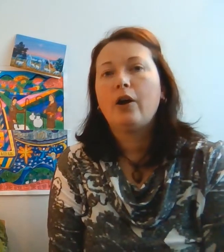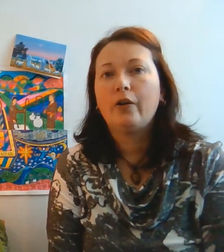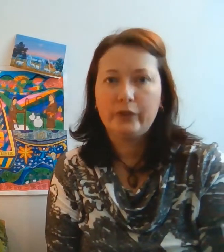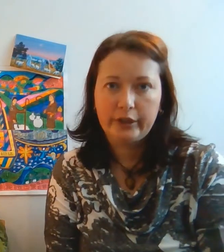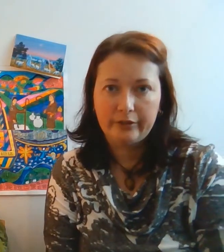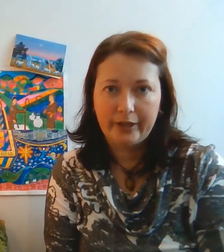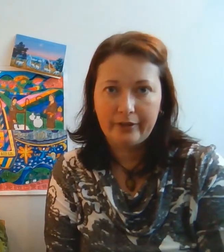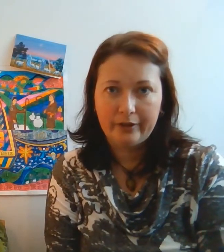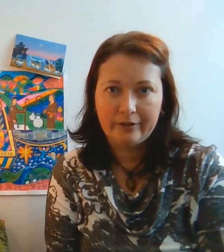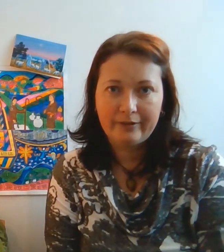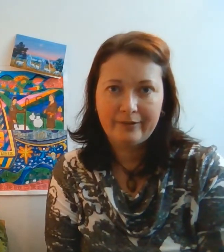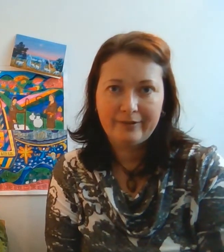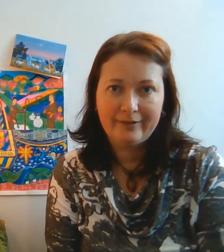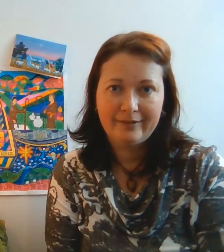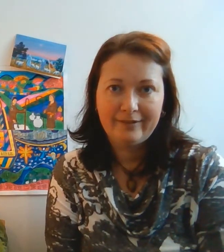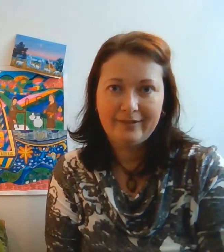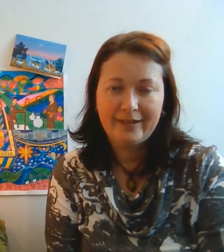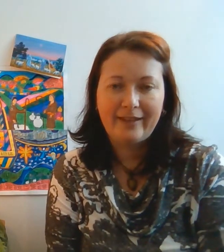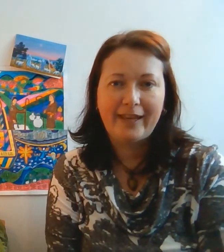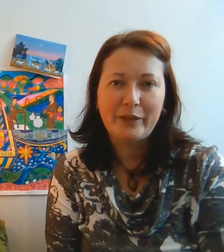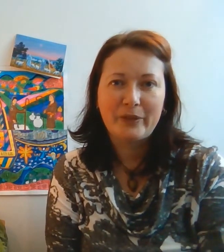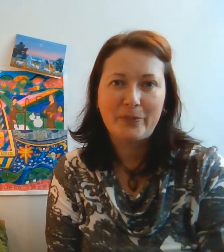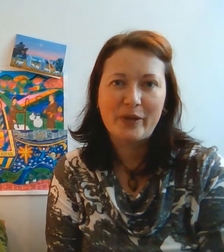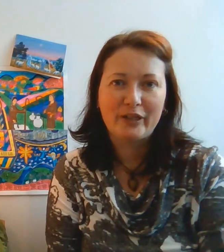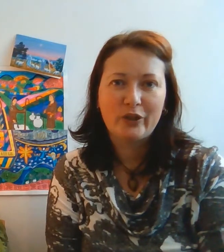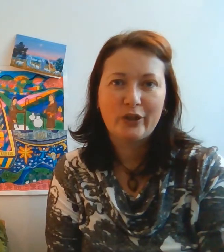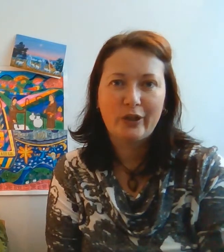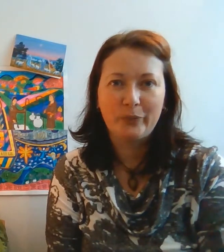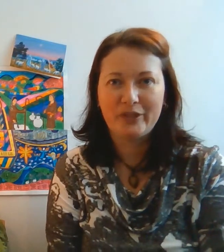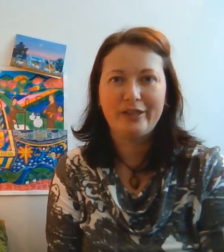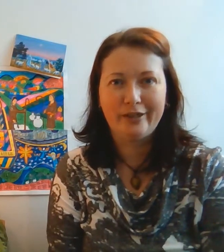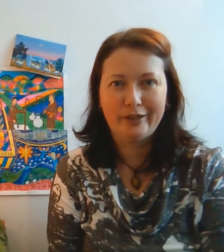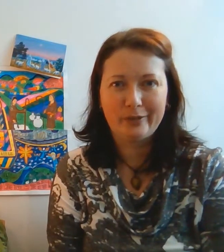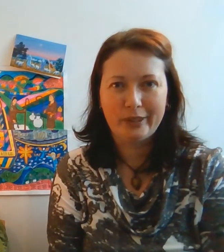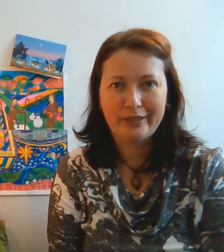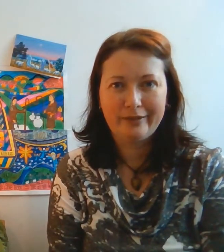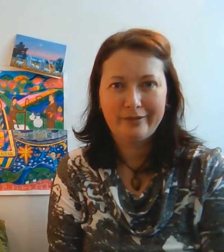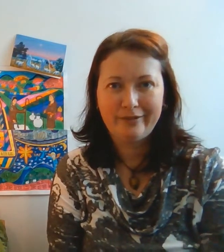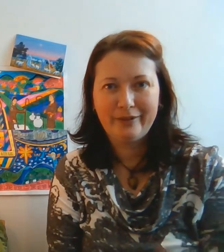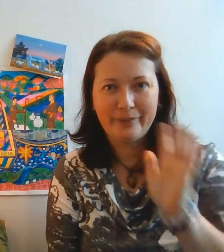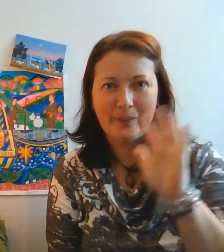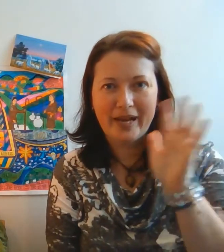Over to you, Heather. Thank you so much, and we'll see you next week. Bye.